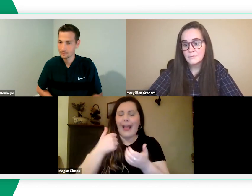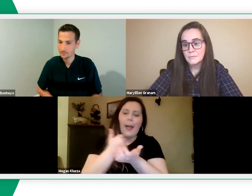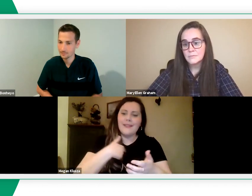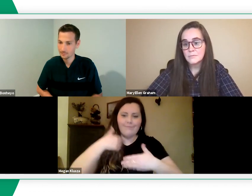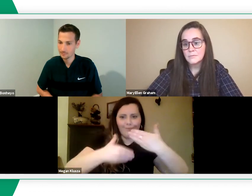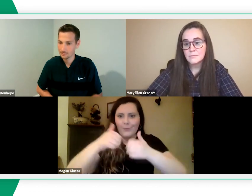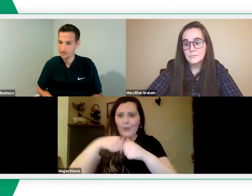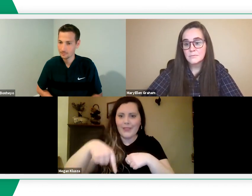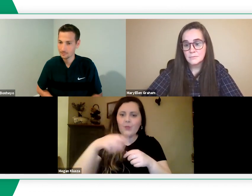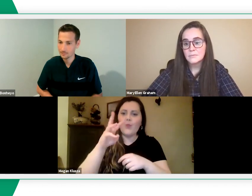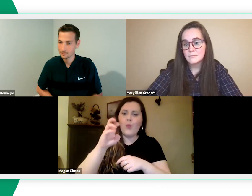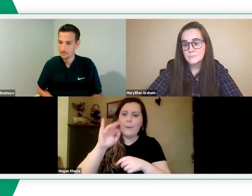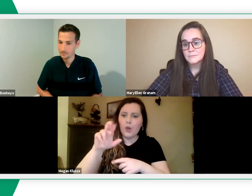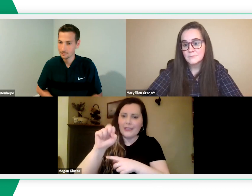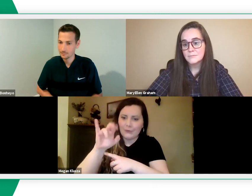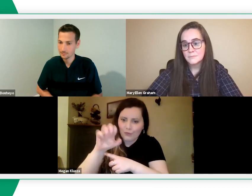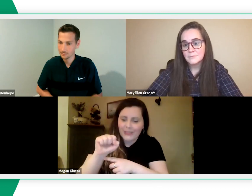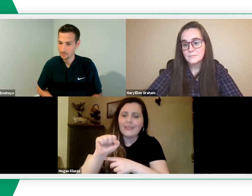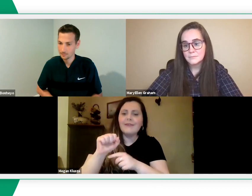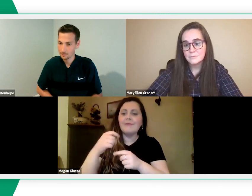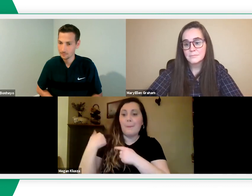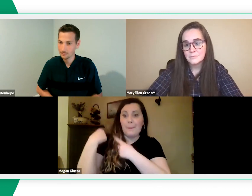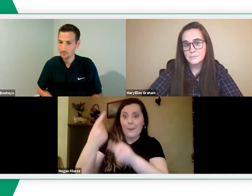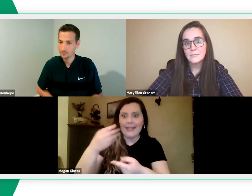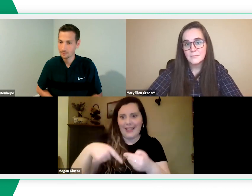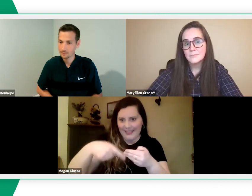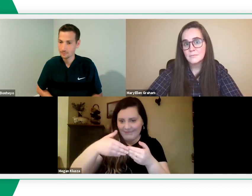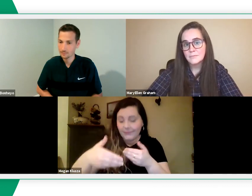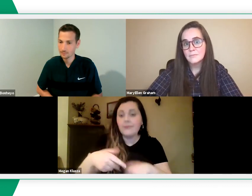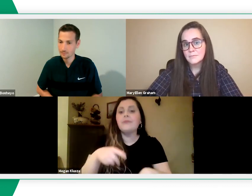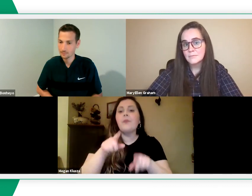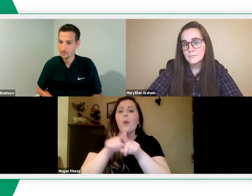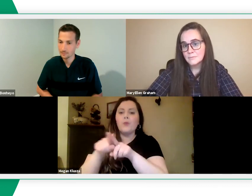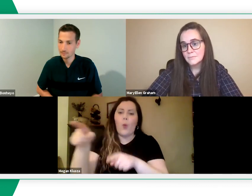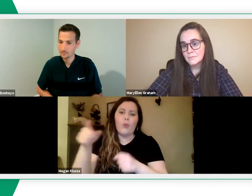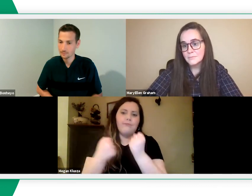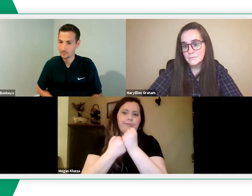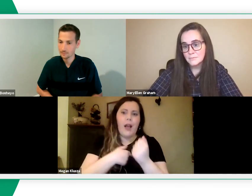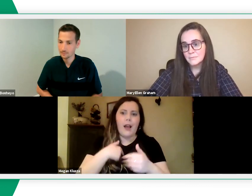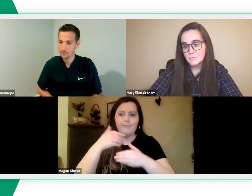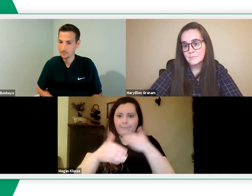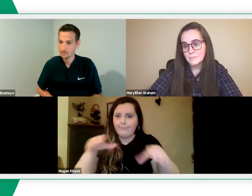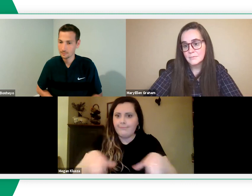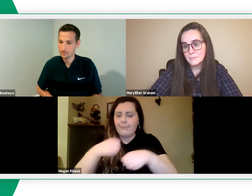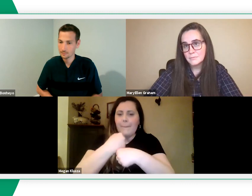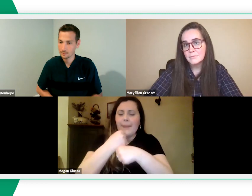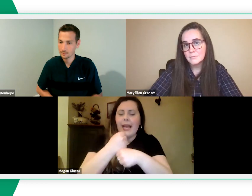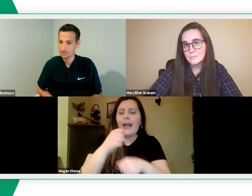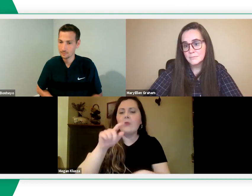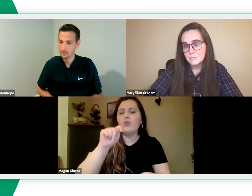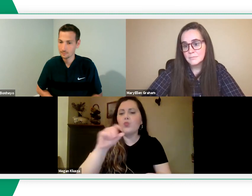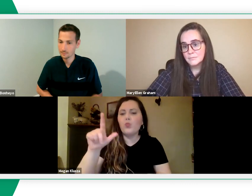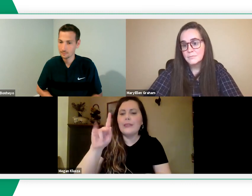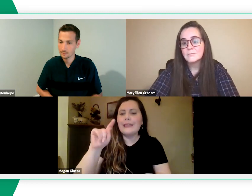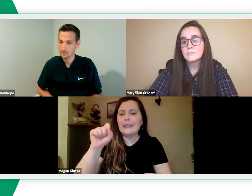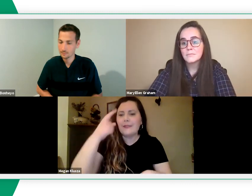Foundation for their continued support and helping us with these webinar series. I also want to thank them